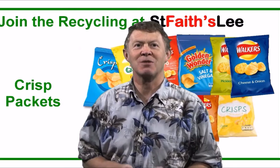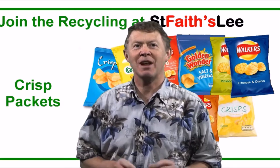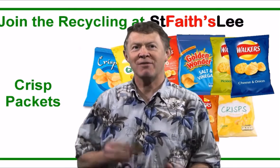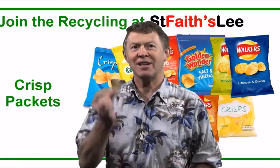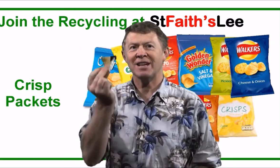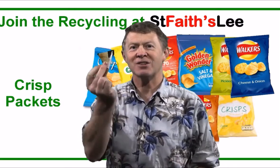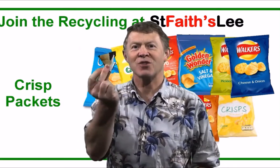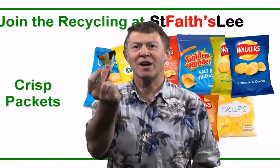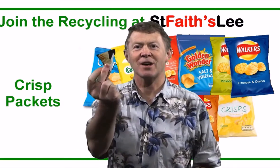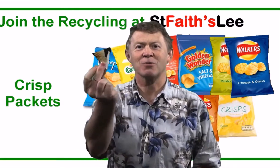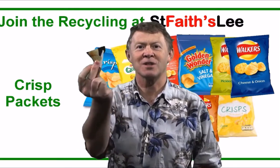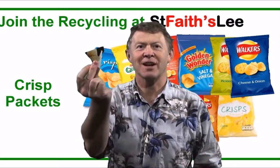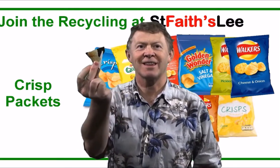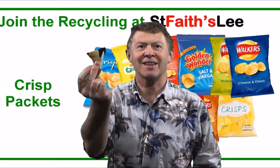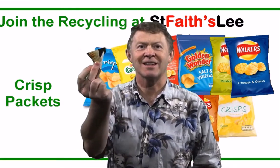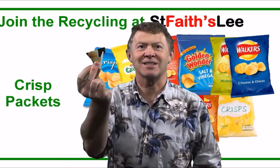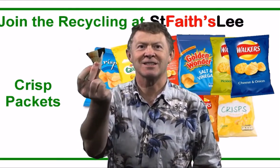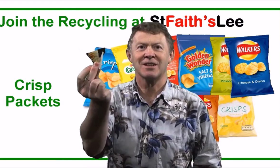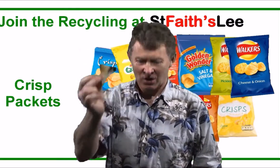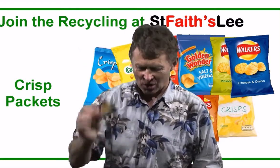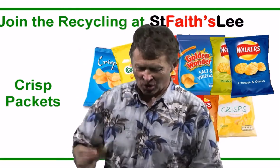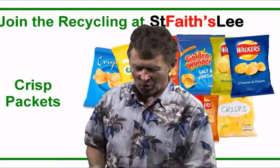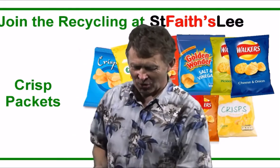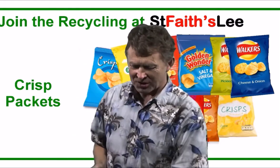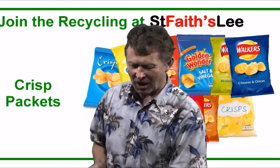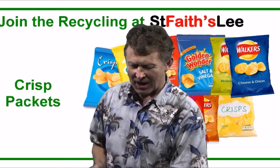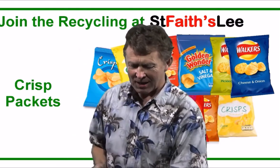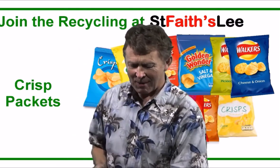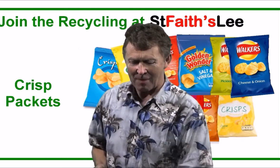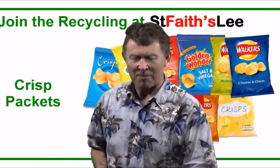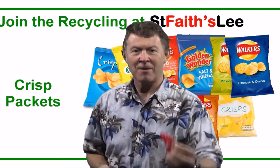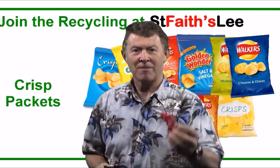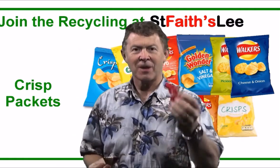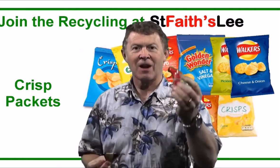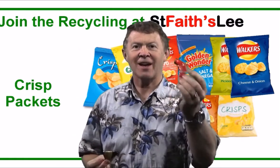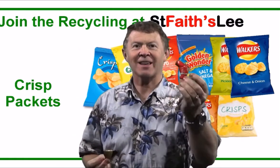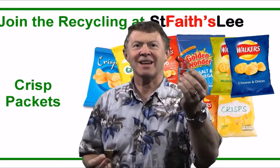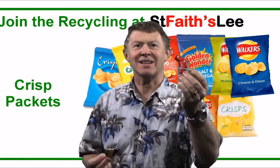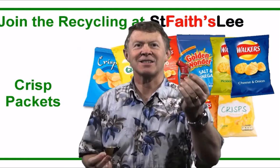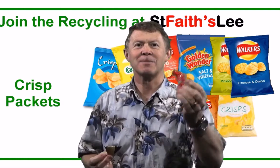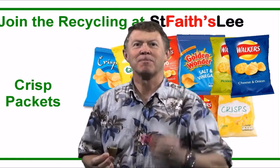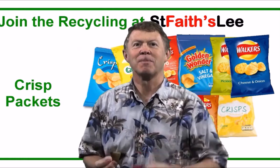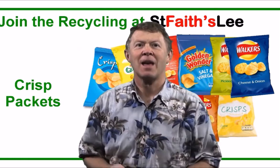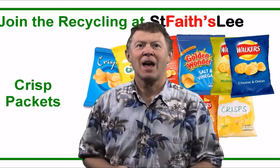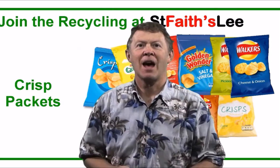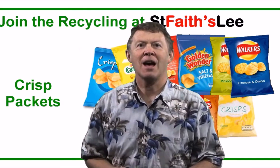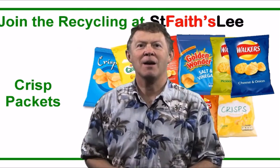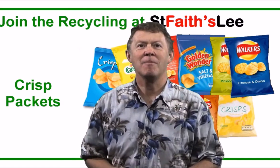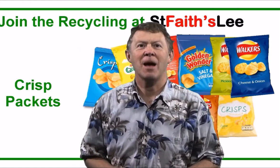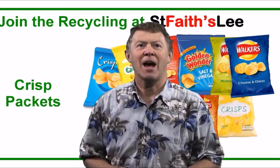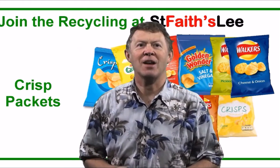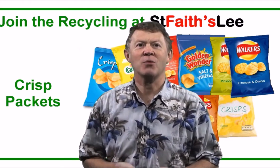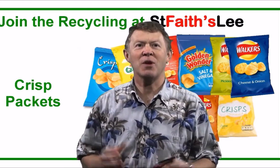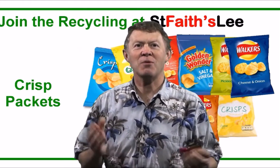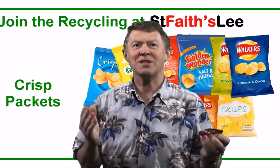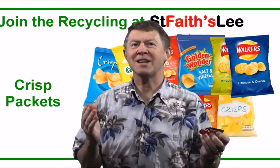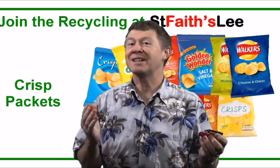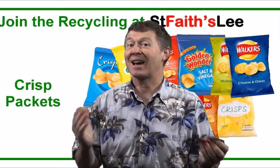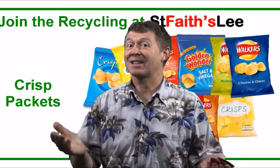lovely neat triangles like this, or tie them up like this. And although this indicates a